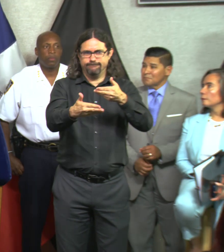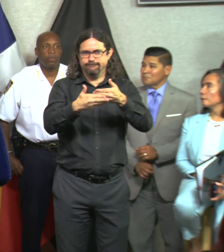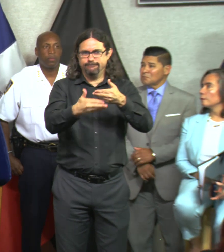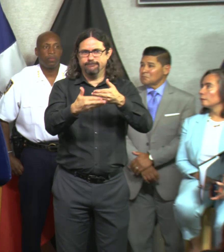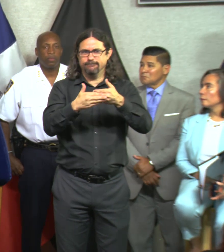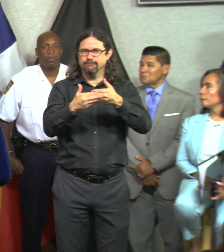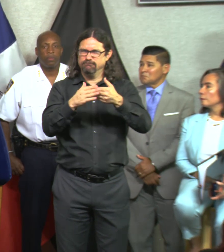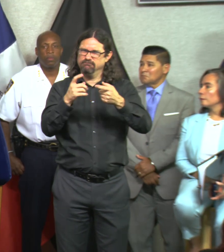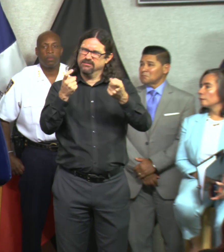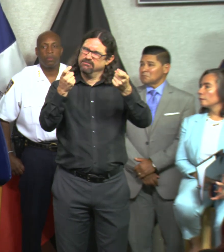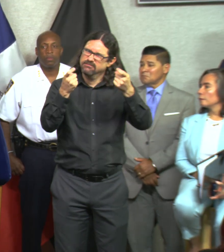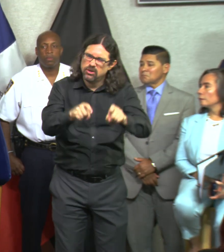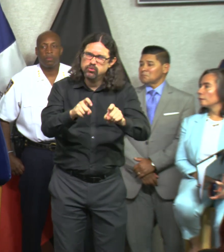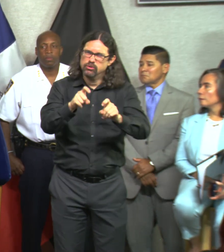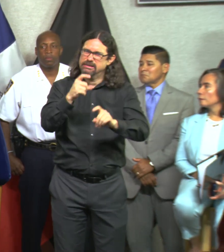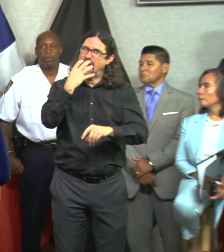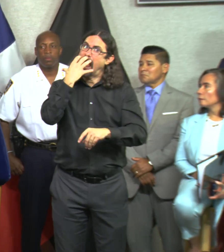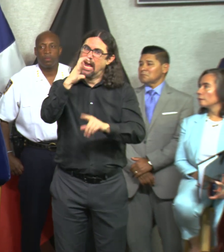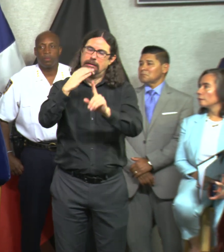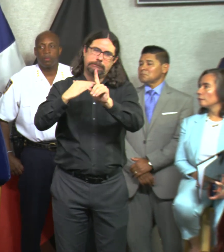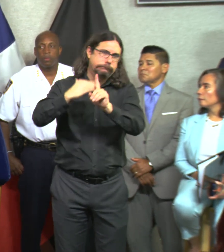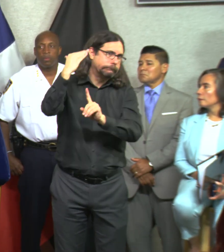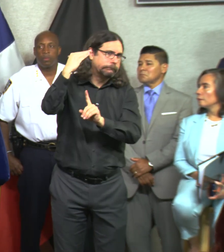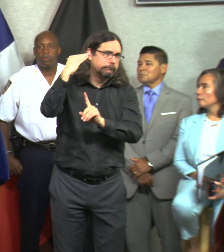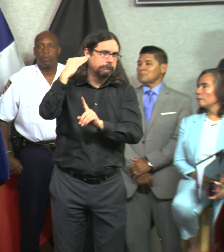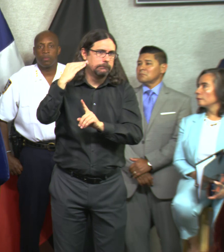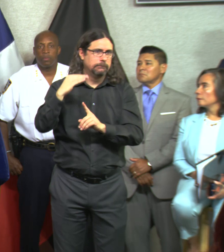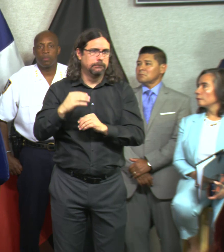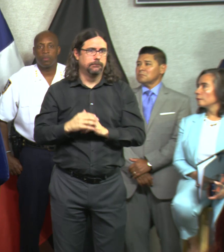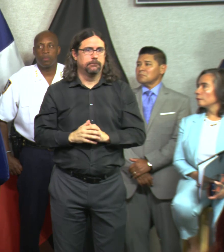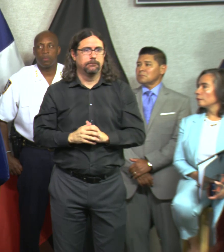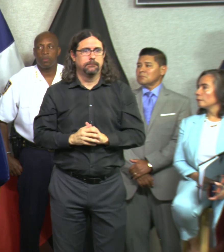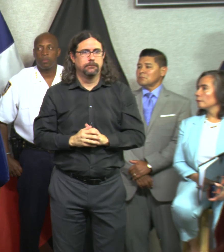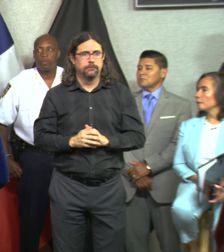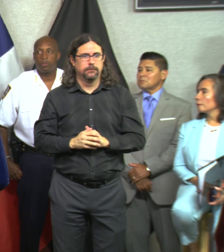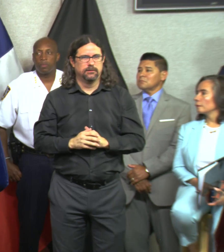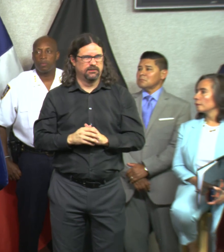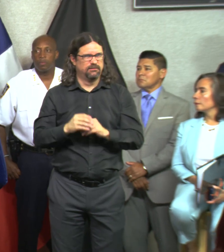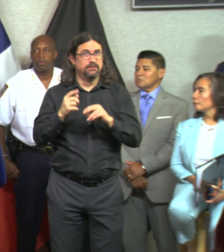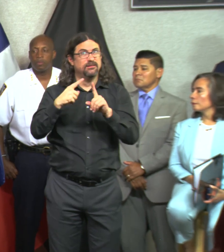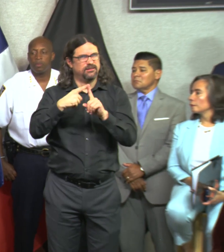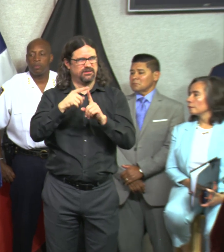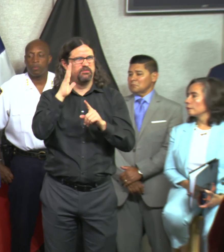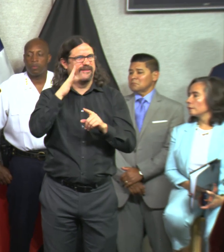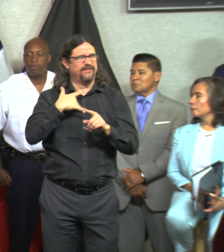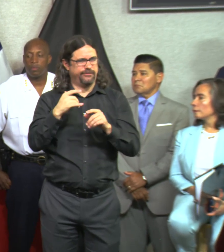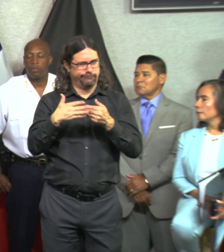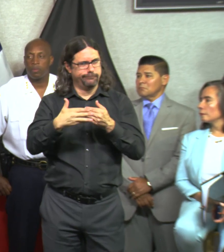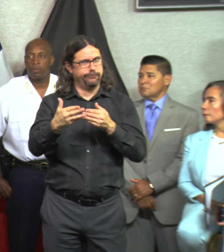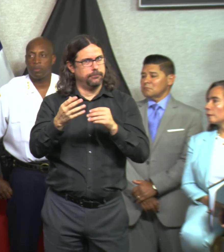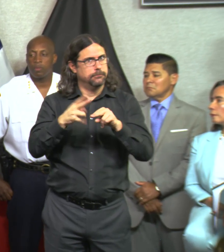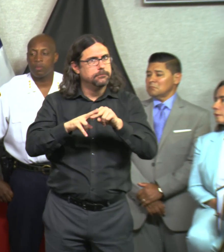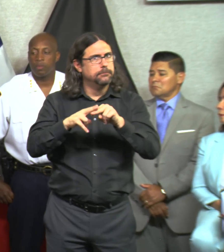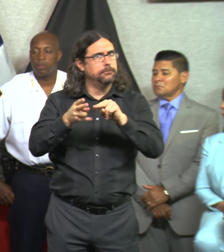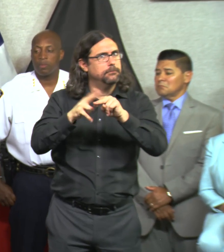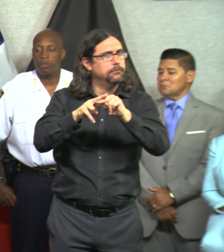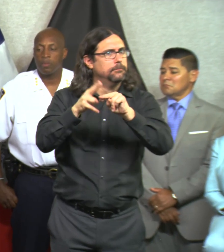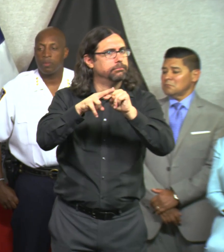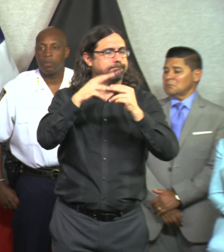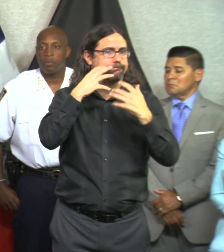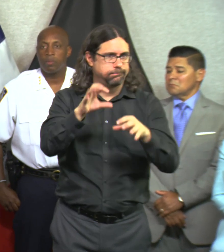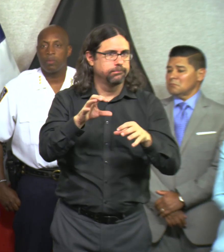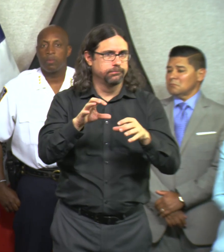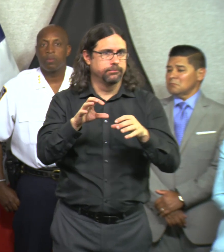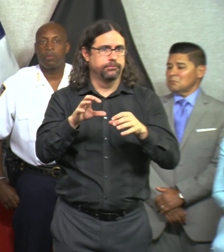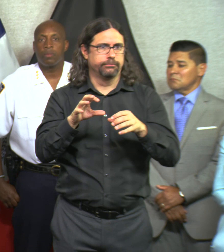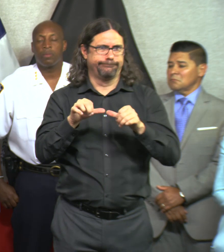to continue to rise Saturday and even greater than we had originally anticipated on Sunday. These